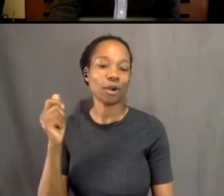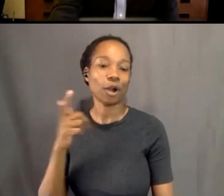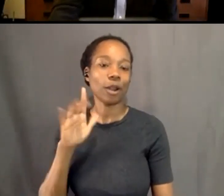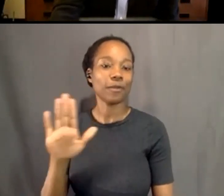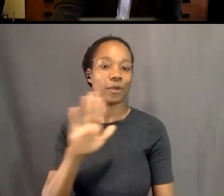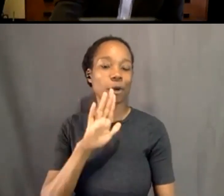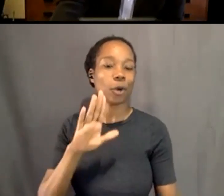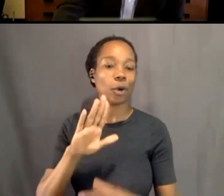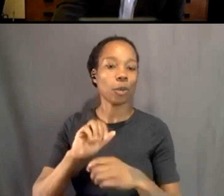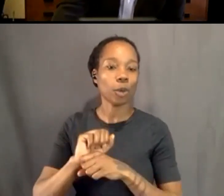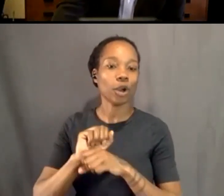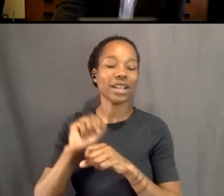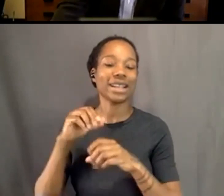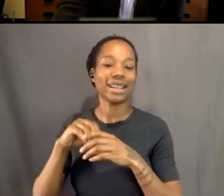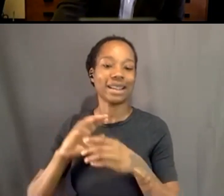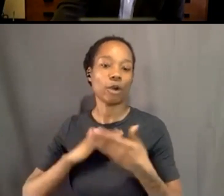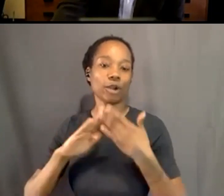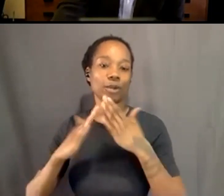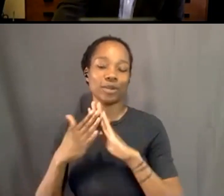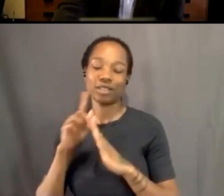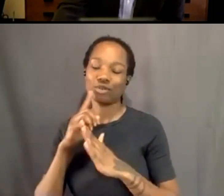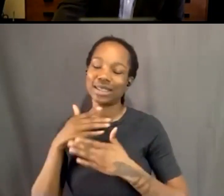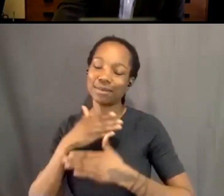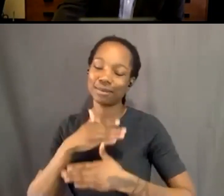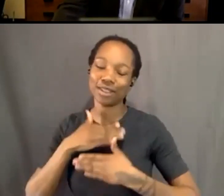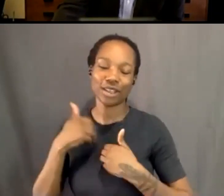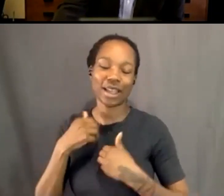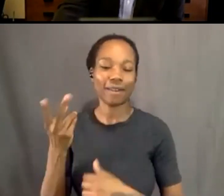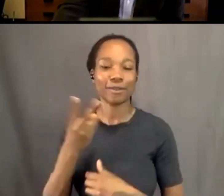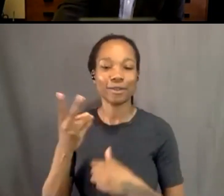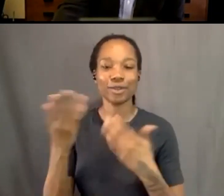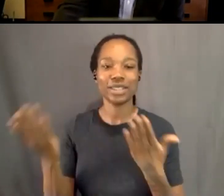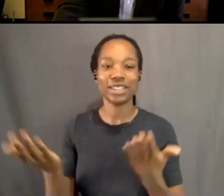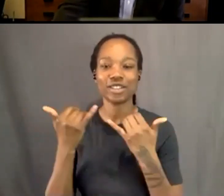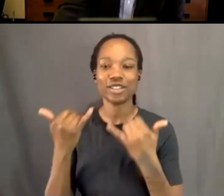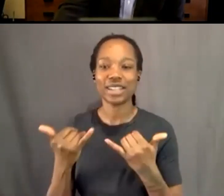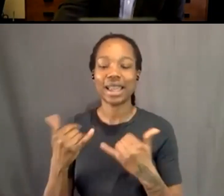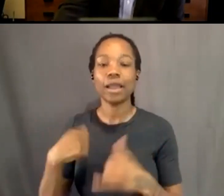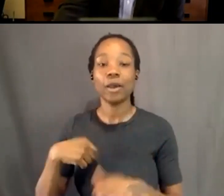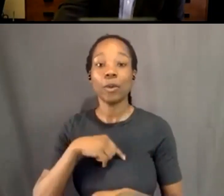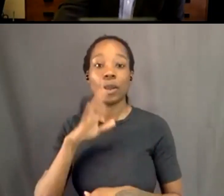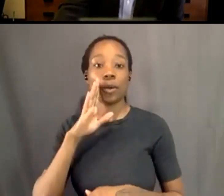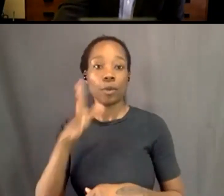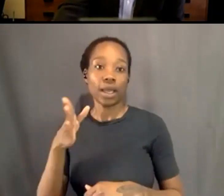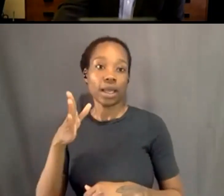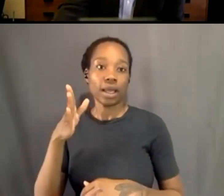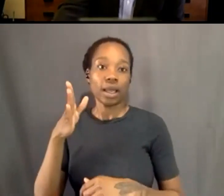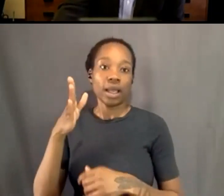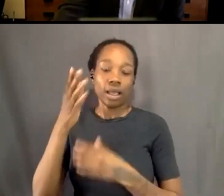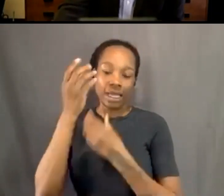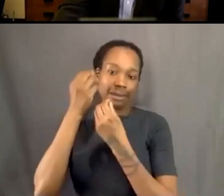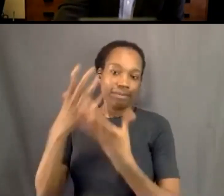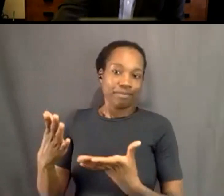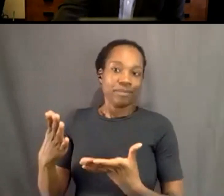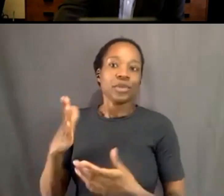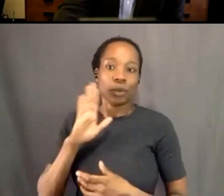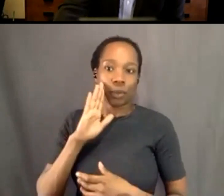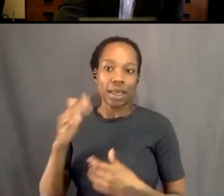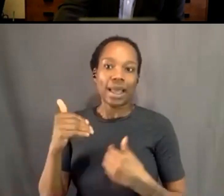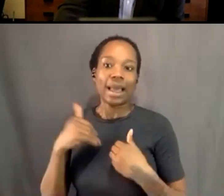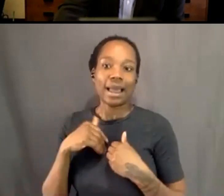really a pleasure to have you here today. We will be, just so everybody knows, we'll also be having another